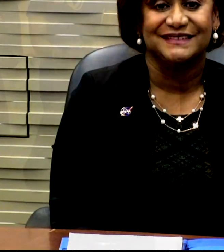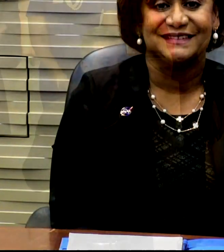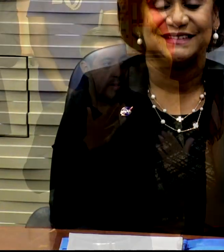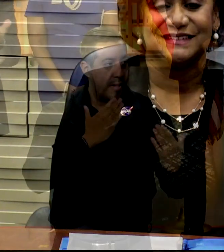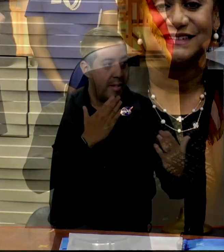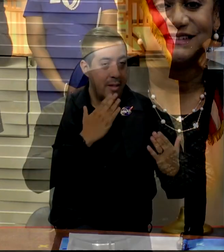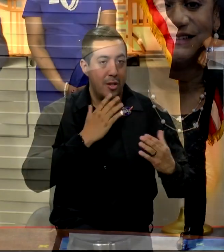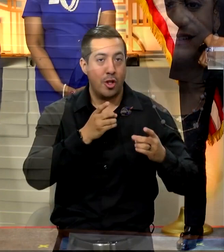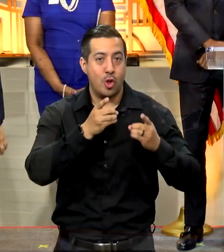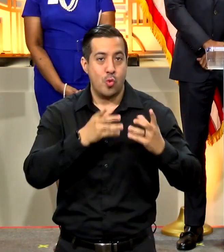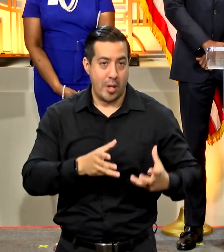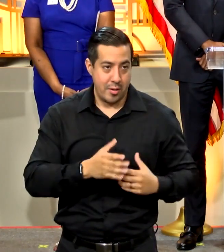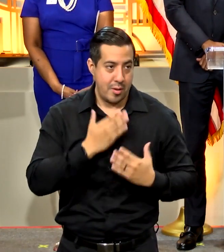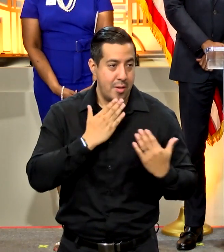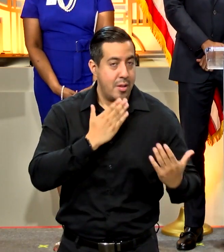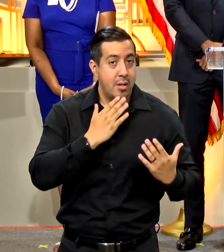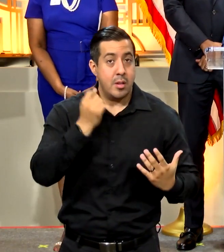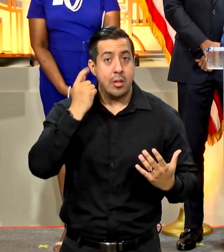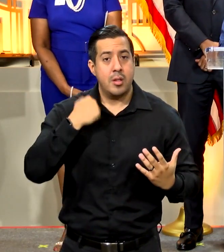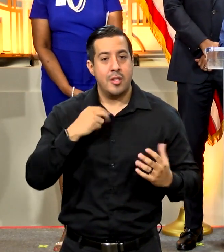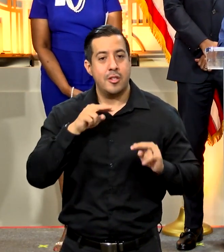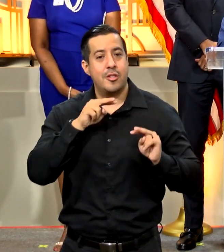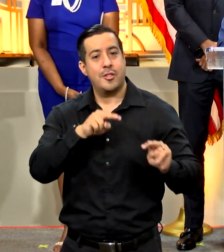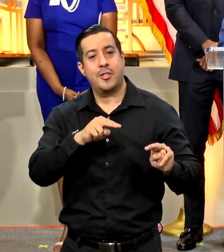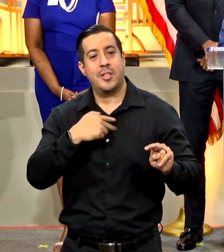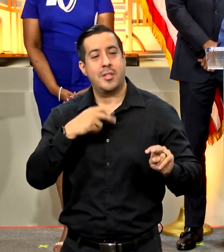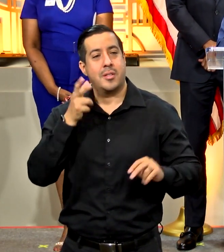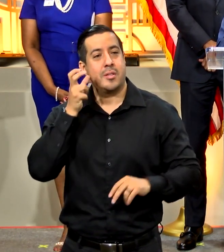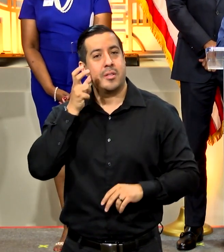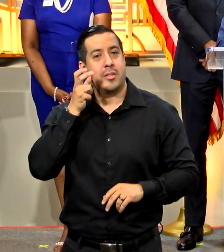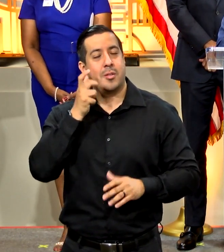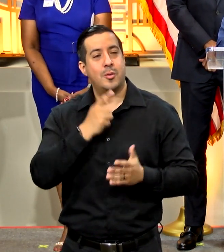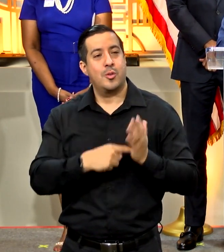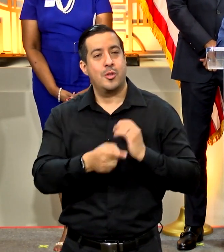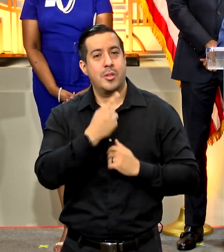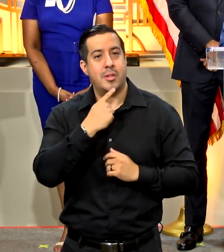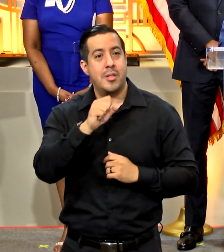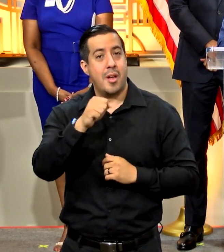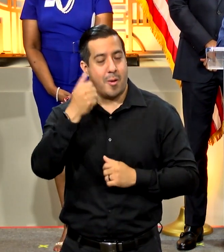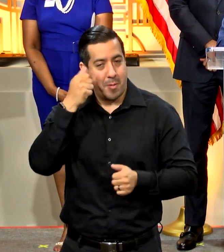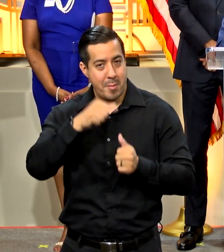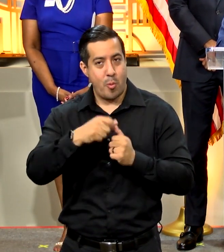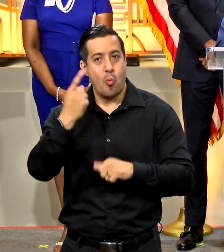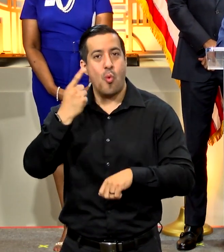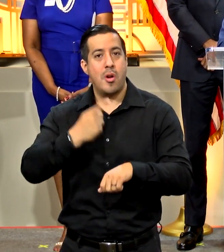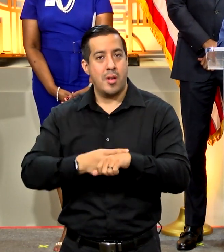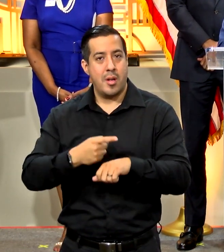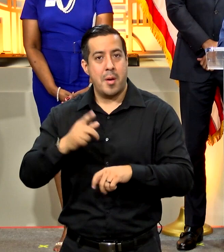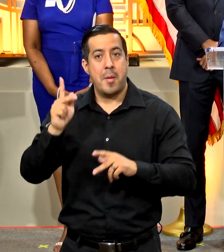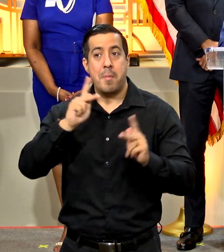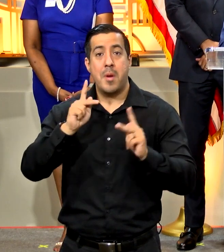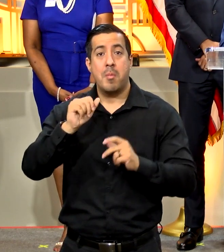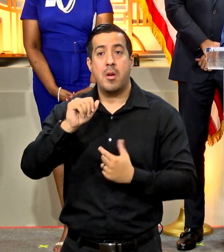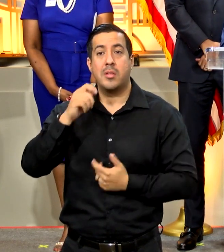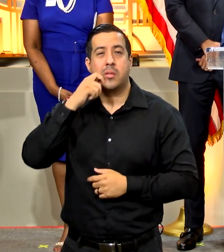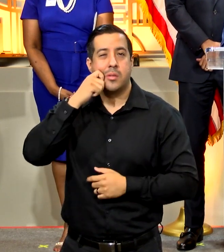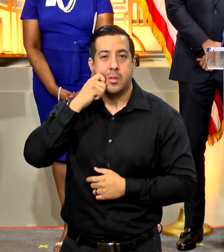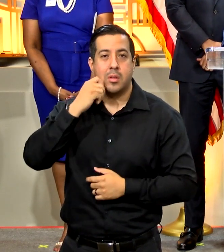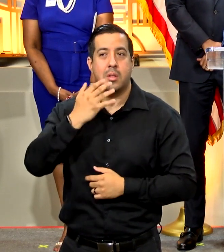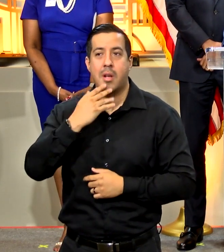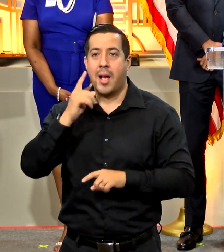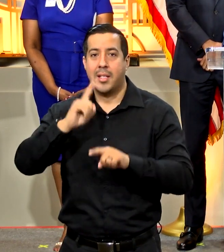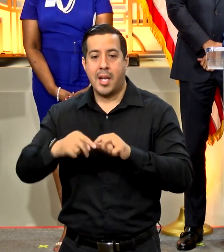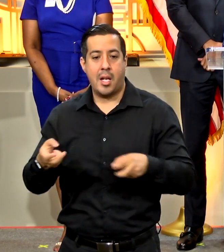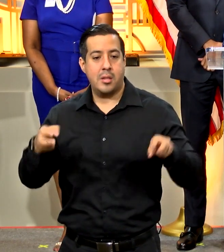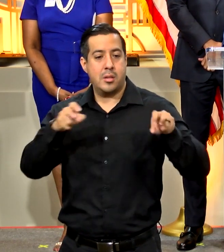Director Wyche. As I look at you and listen to you, there was a time when people of color couldn't even sit in the same